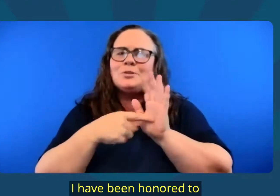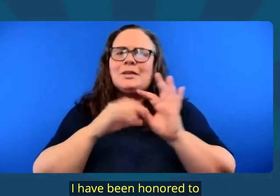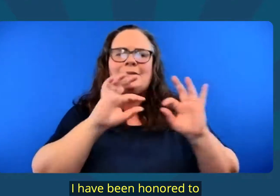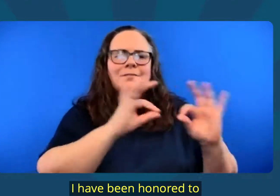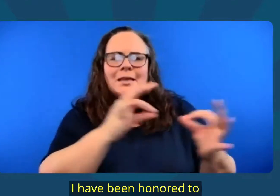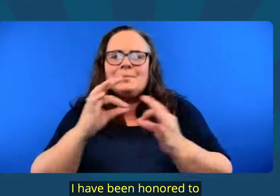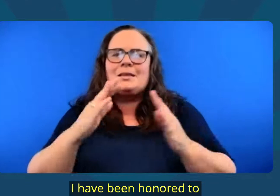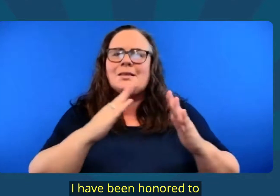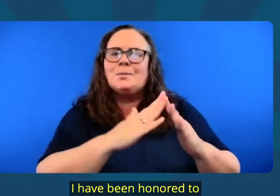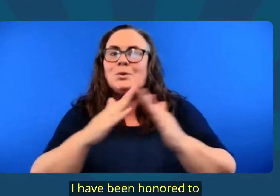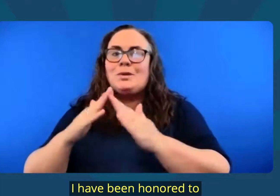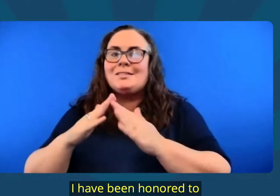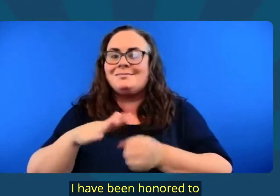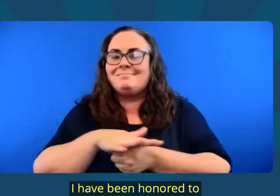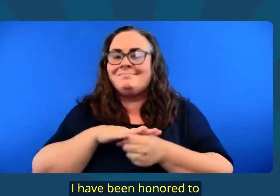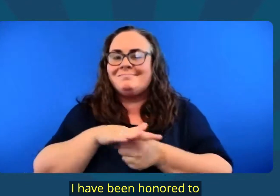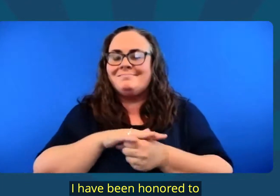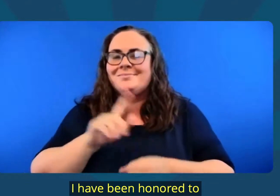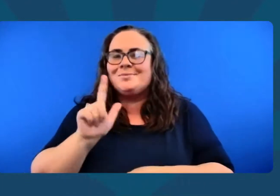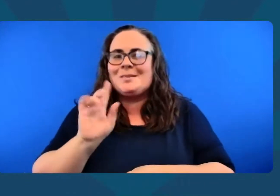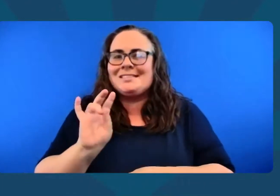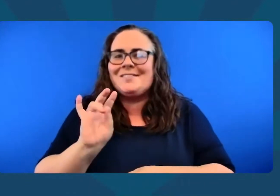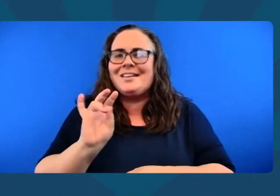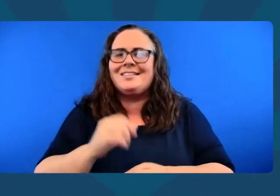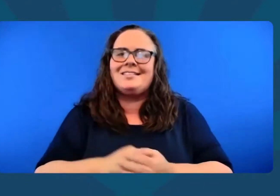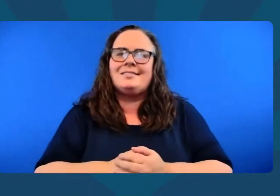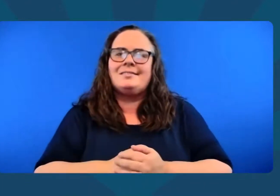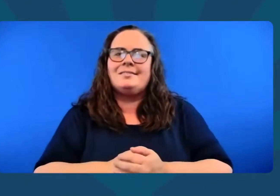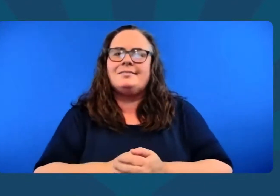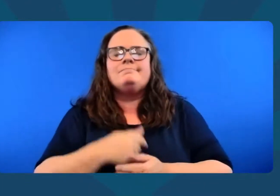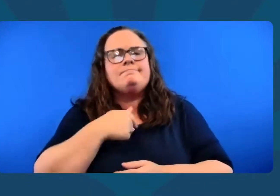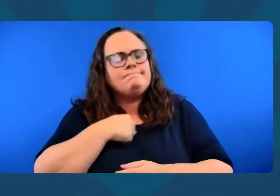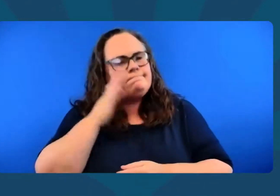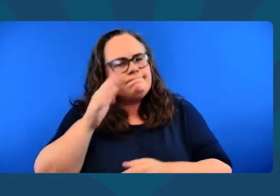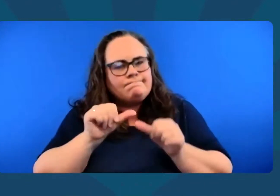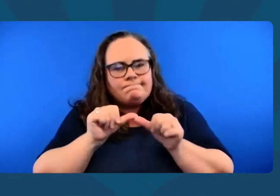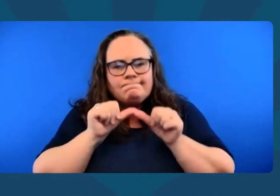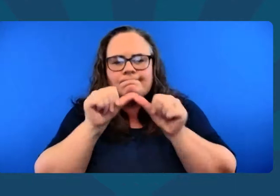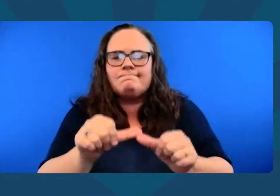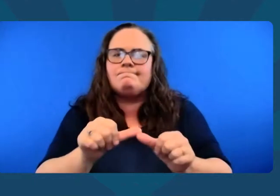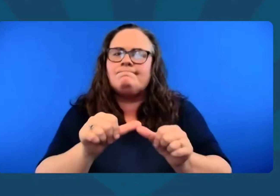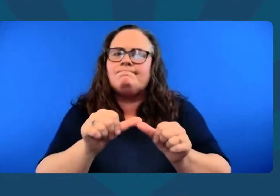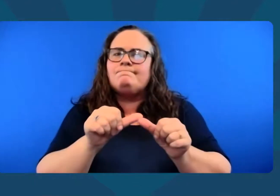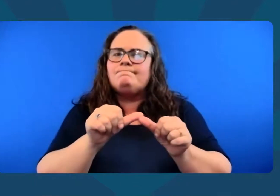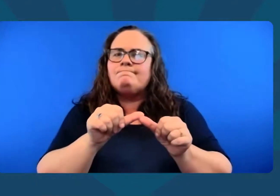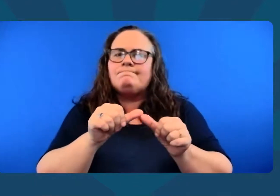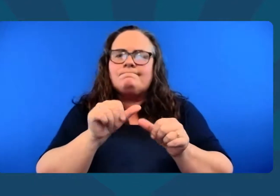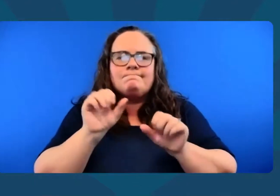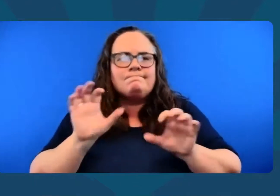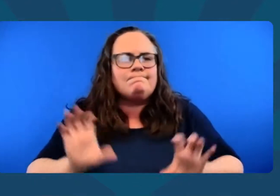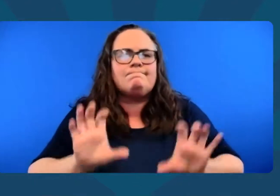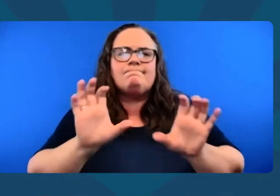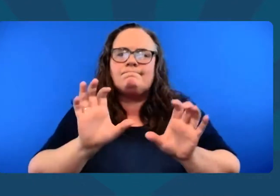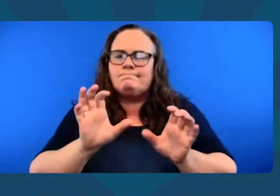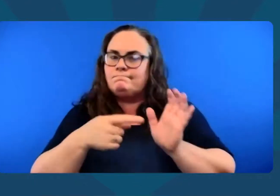I have been honored to represent the families and communities of LD 27. I will continue to work